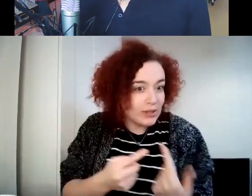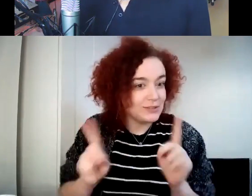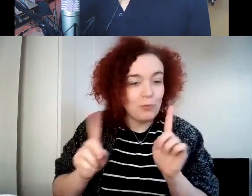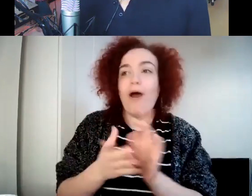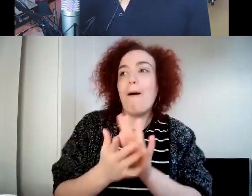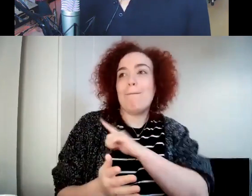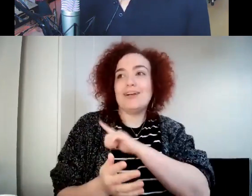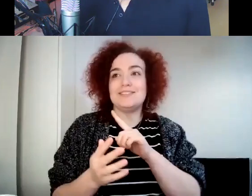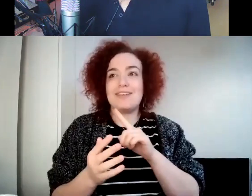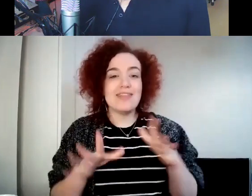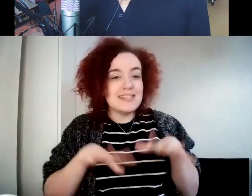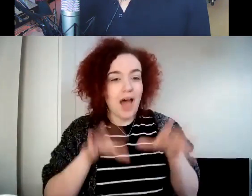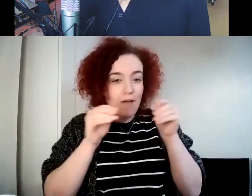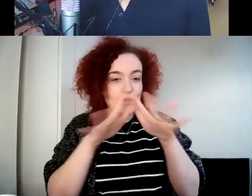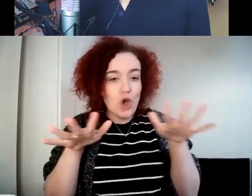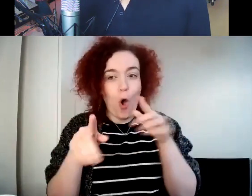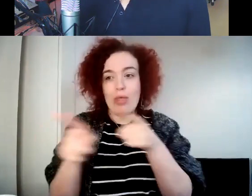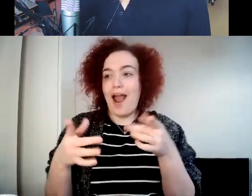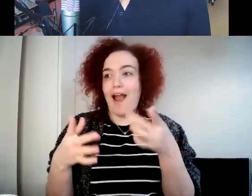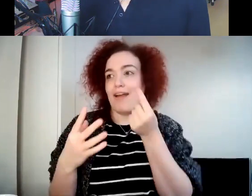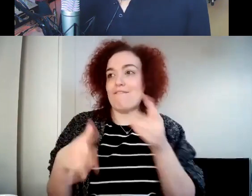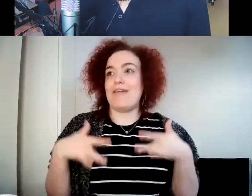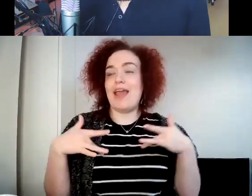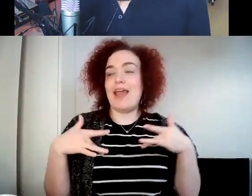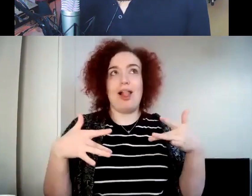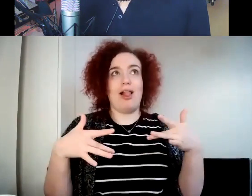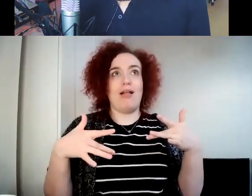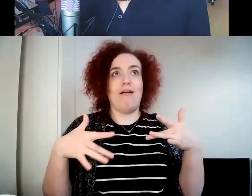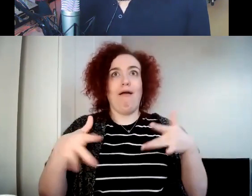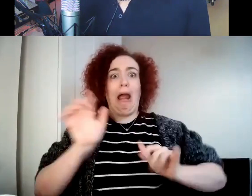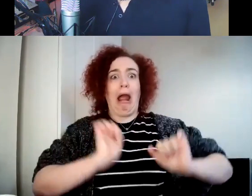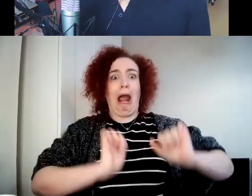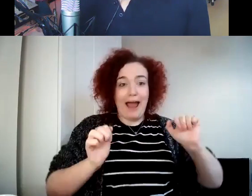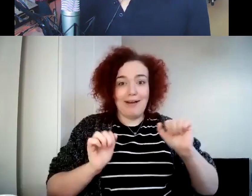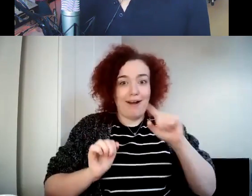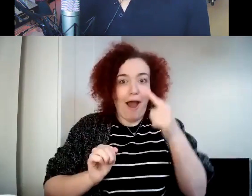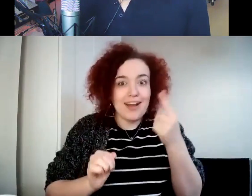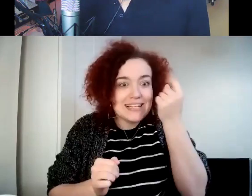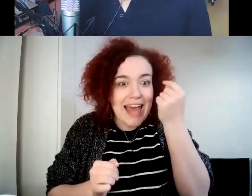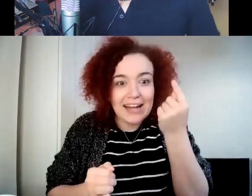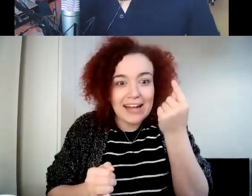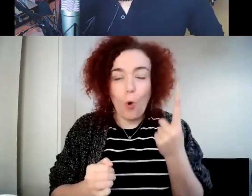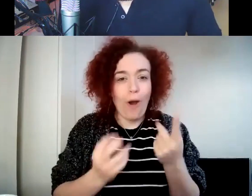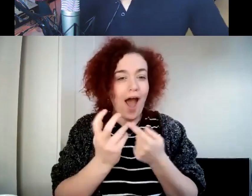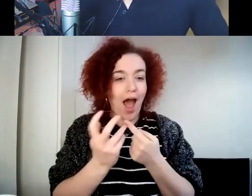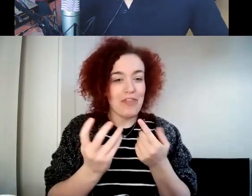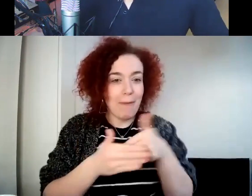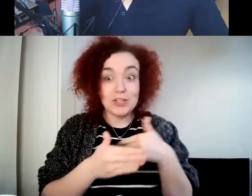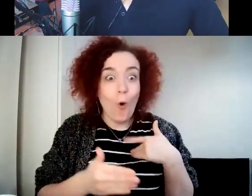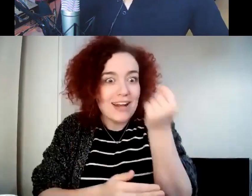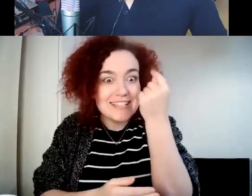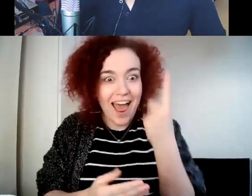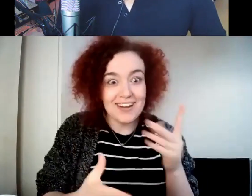see how they feel and how they respond to the performance. So with the style of show that we create, a lot